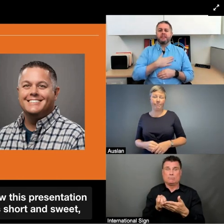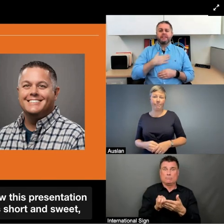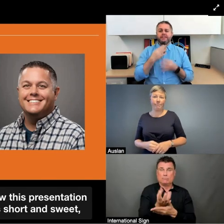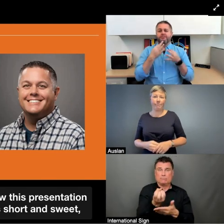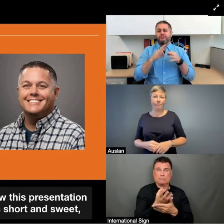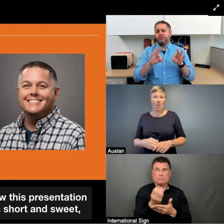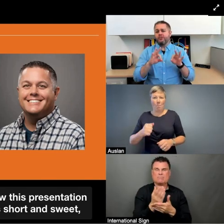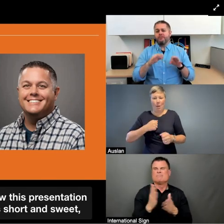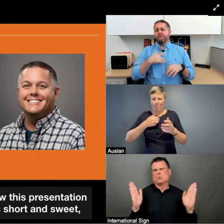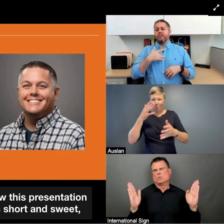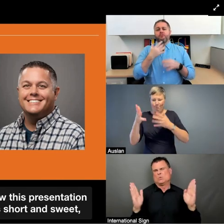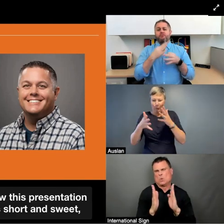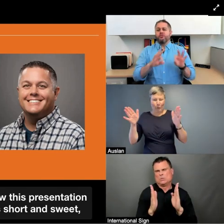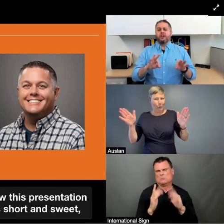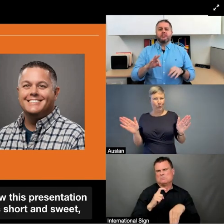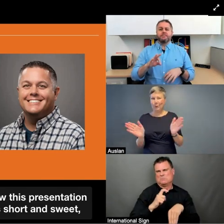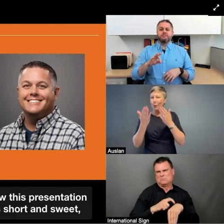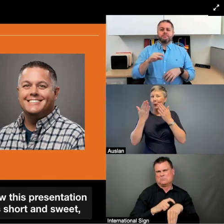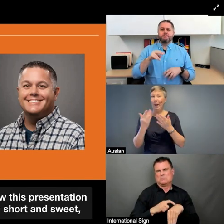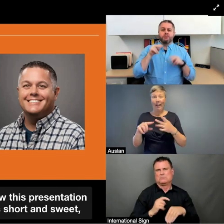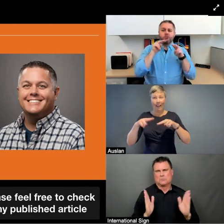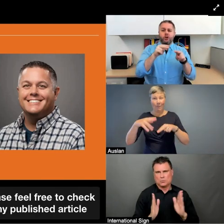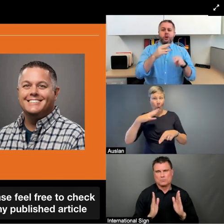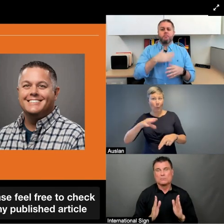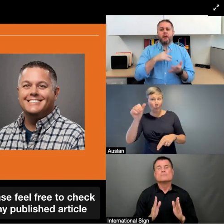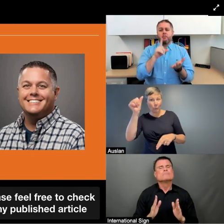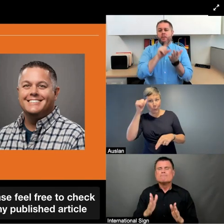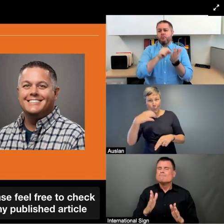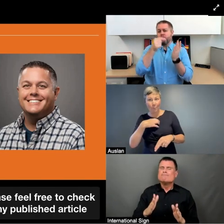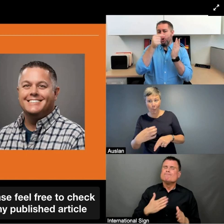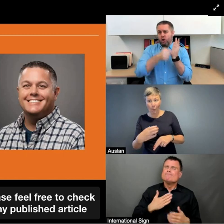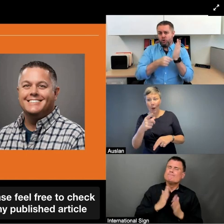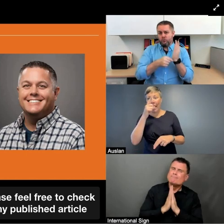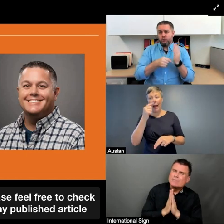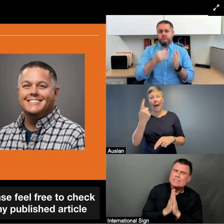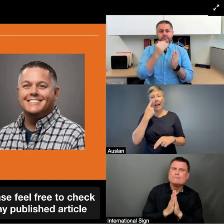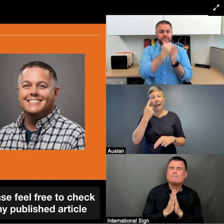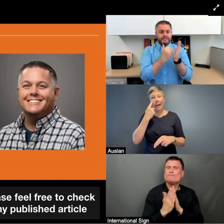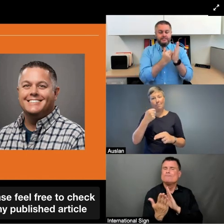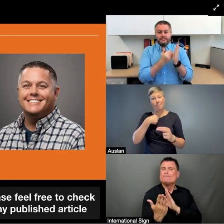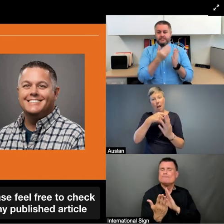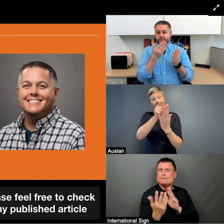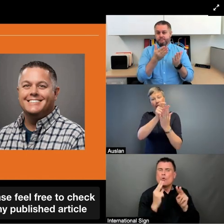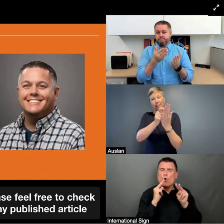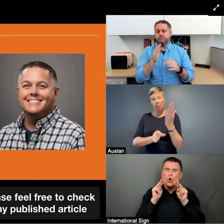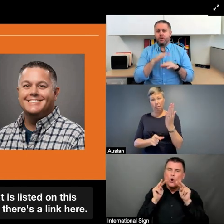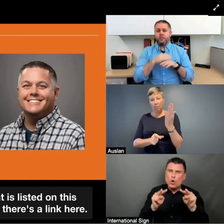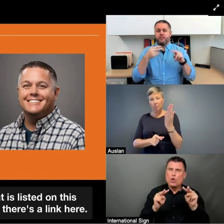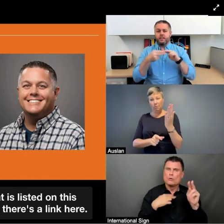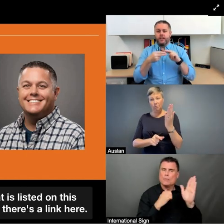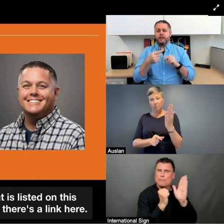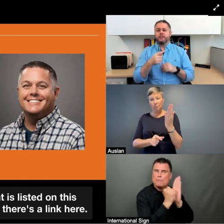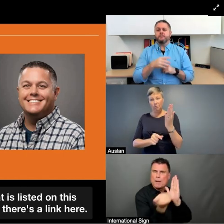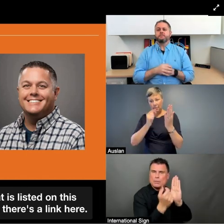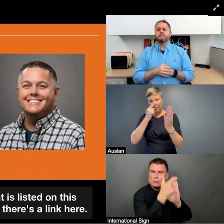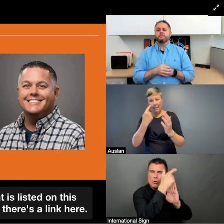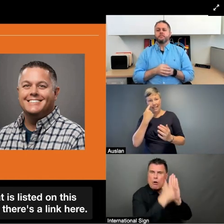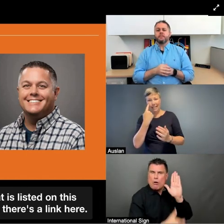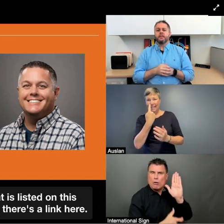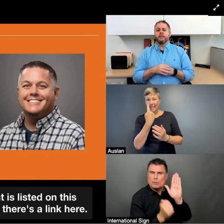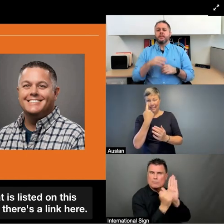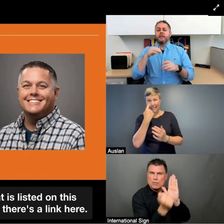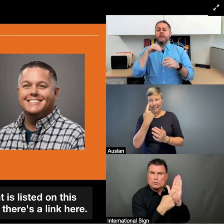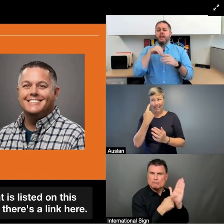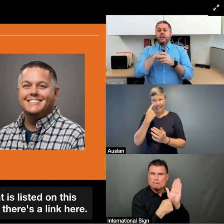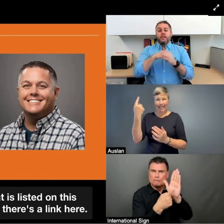I know this presentation was short and sweet, so please feel free to check out my published article that is listed on this